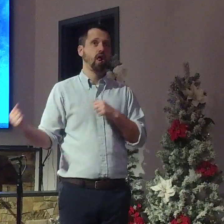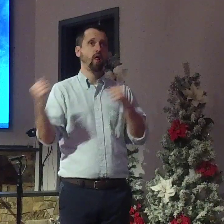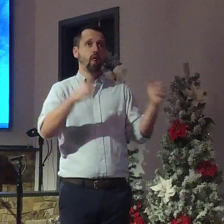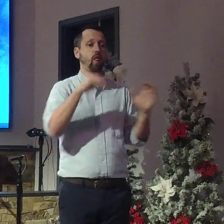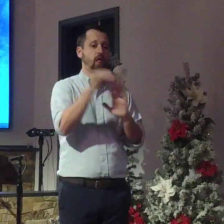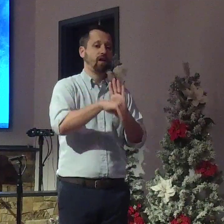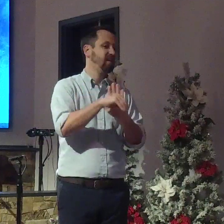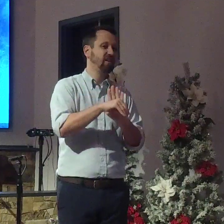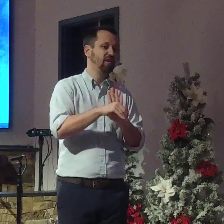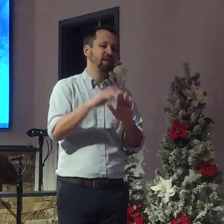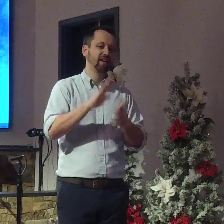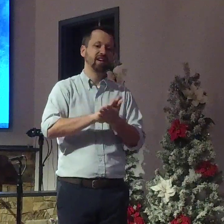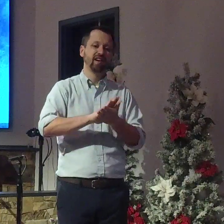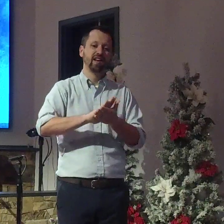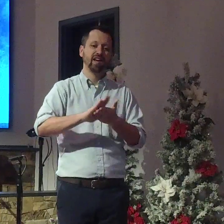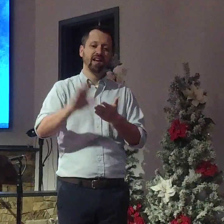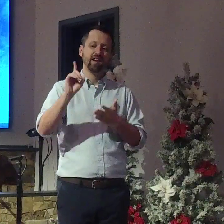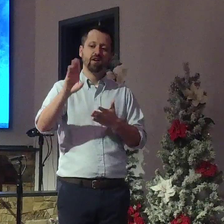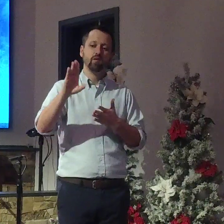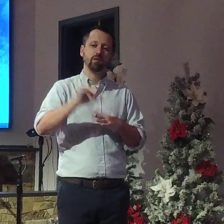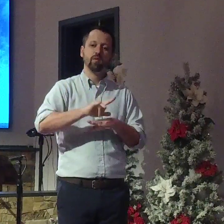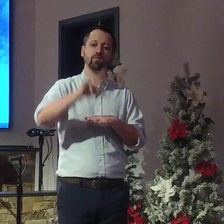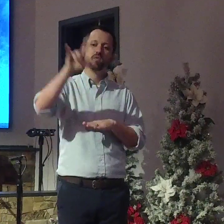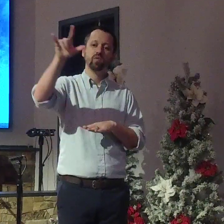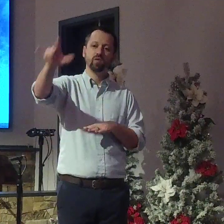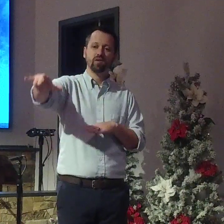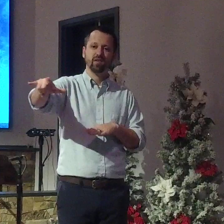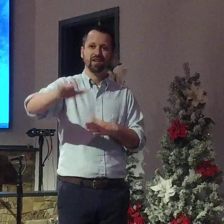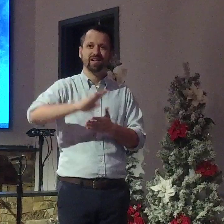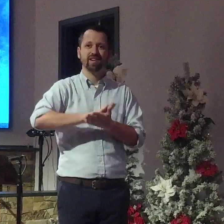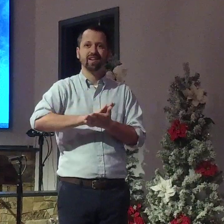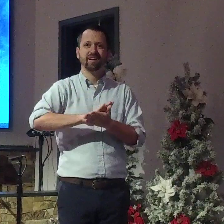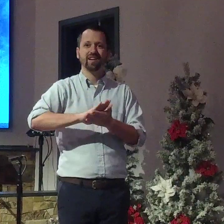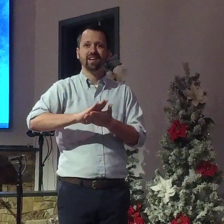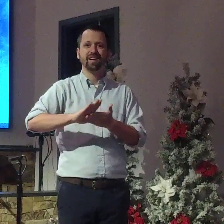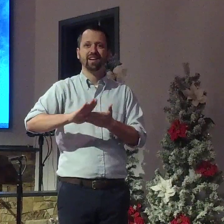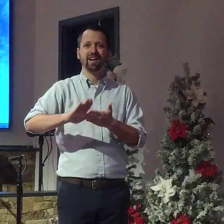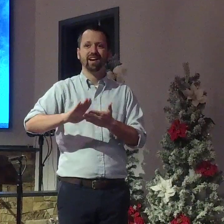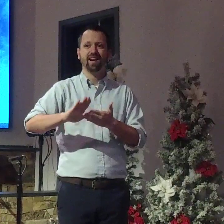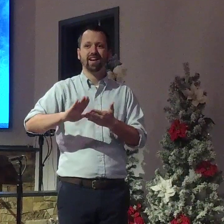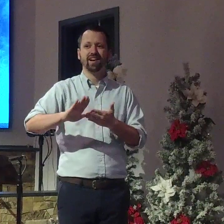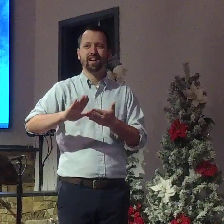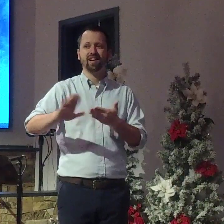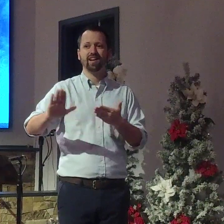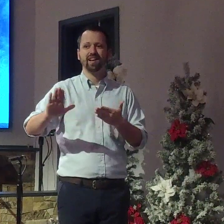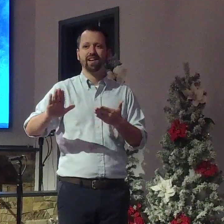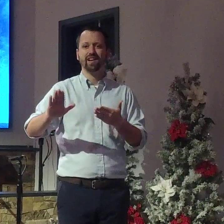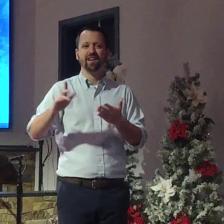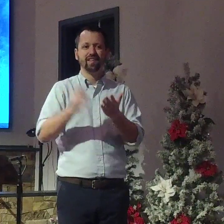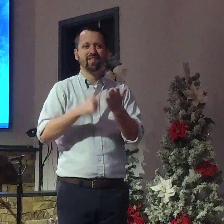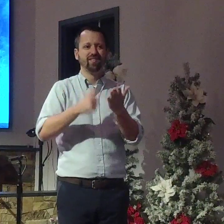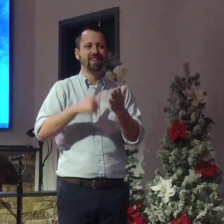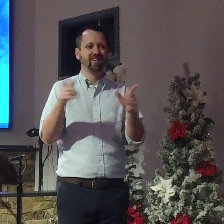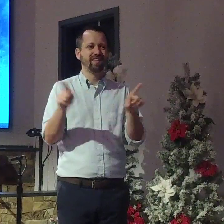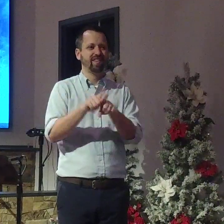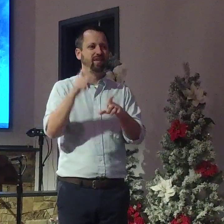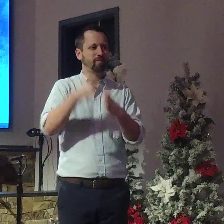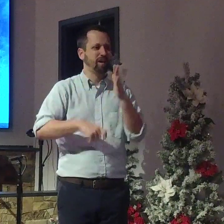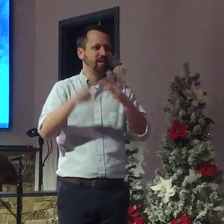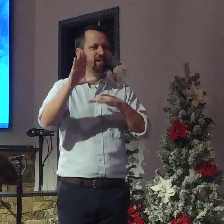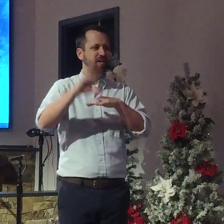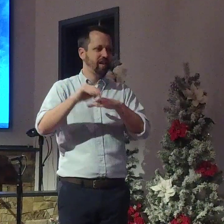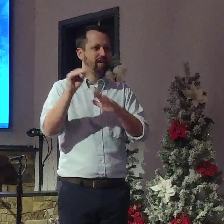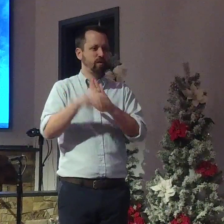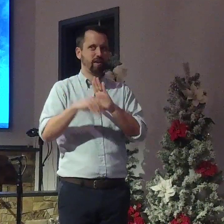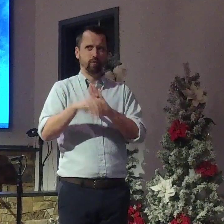1, verse 14, the Apostle Paul writes to those that are living today in this age of grace. He says, in